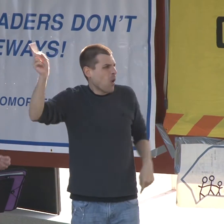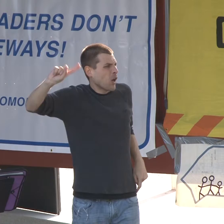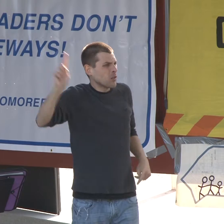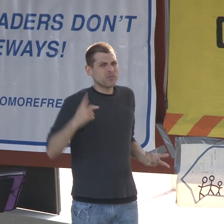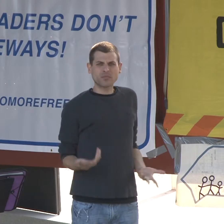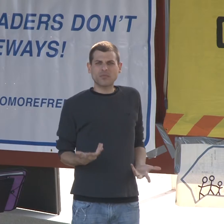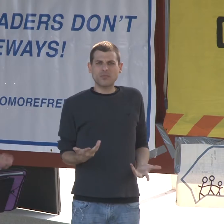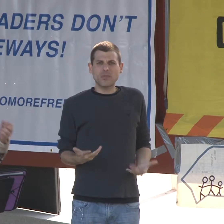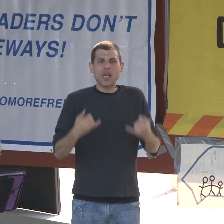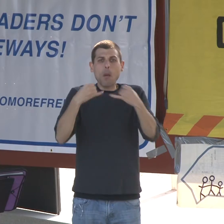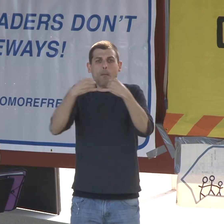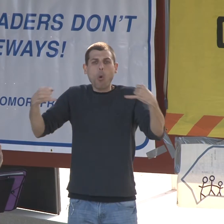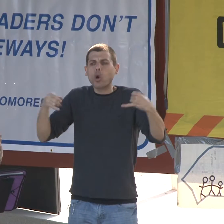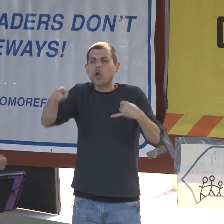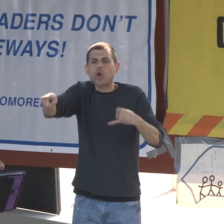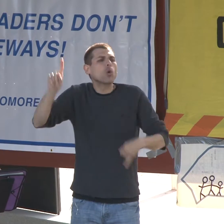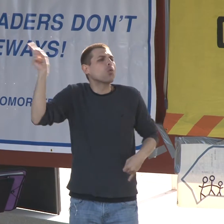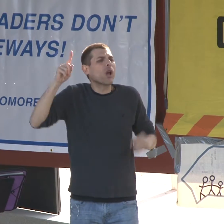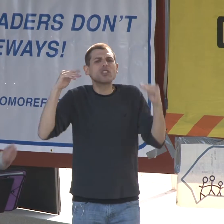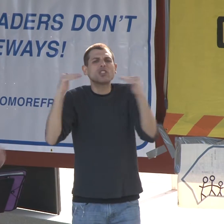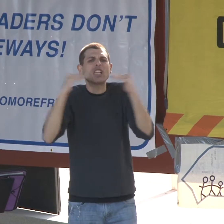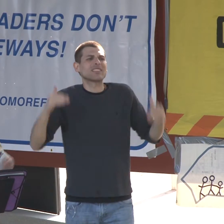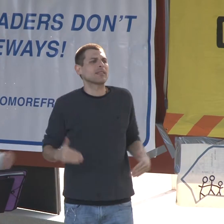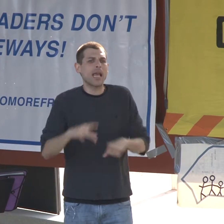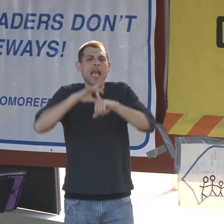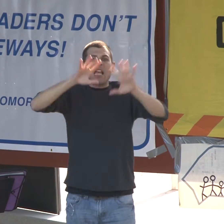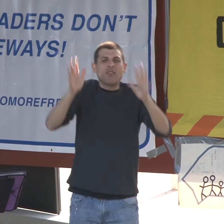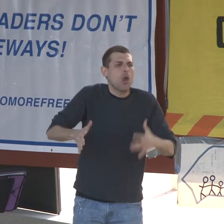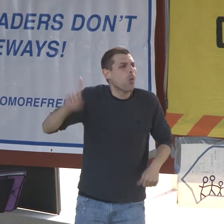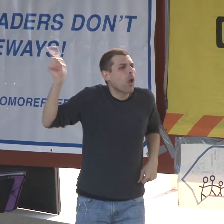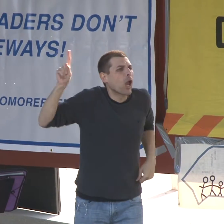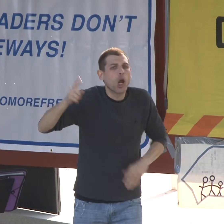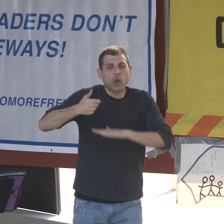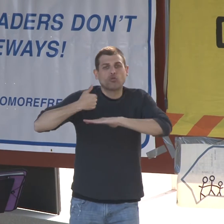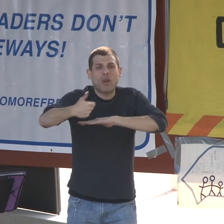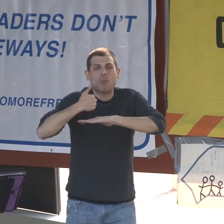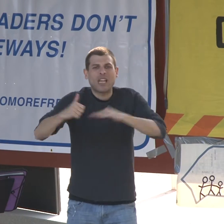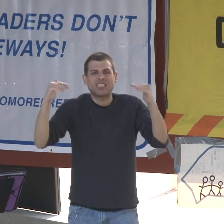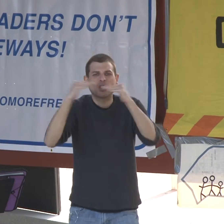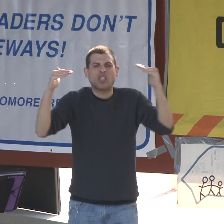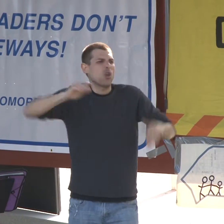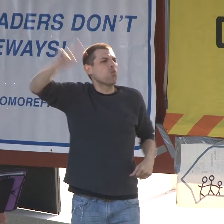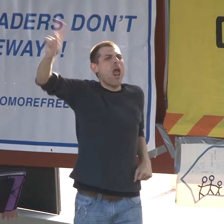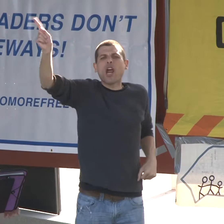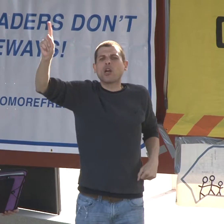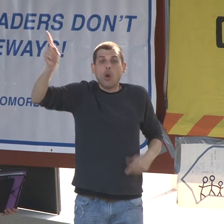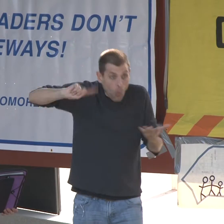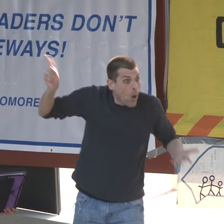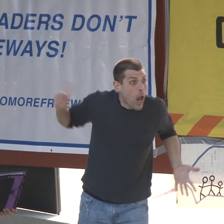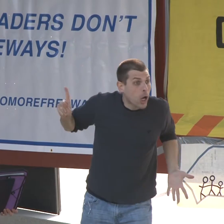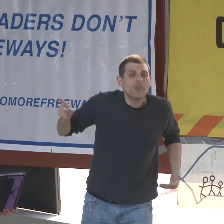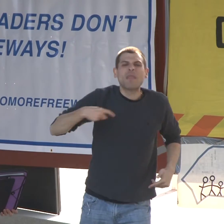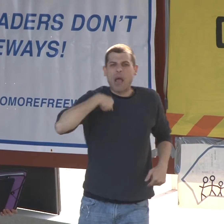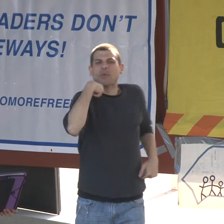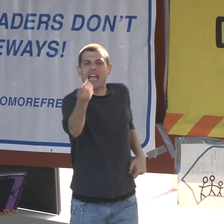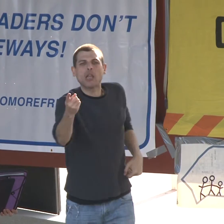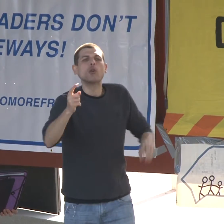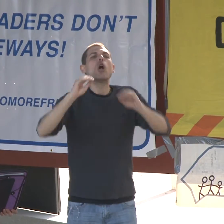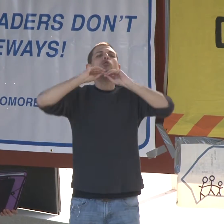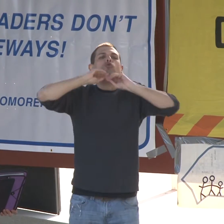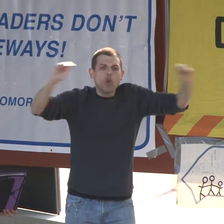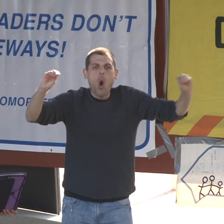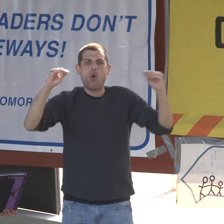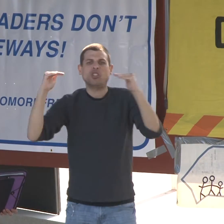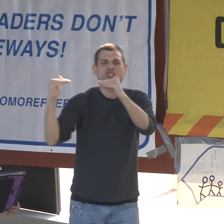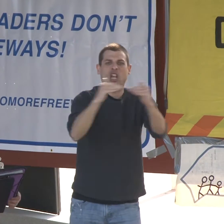the families at the border? Where is our climate justice? Where is our transportation justice? I'll tell you where. There is no